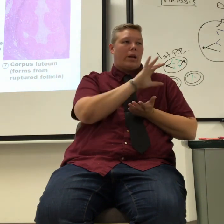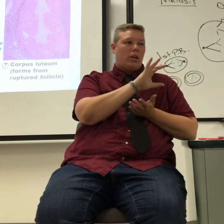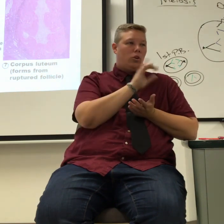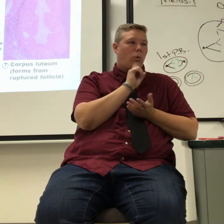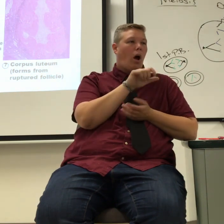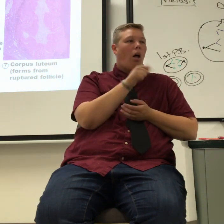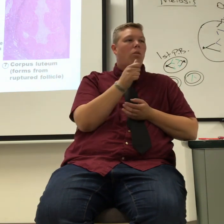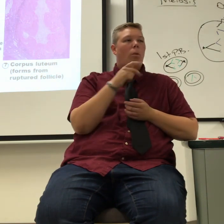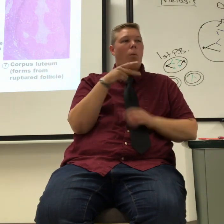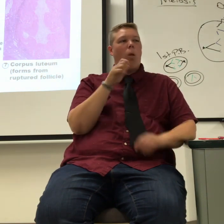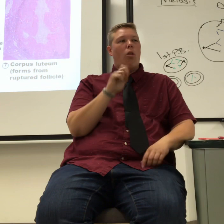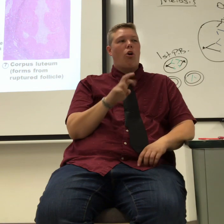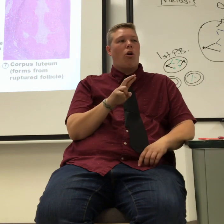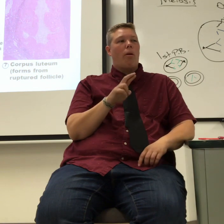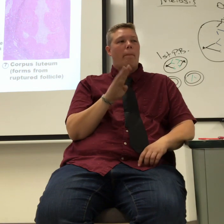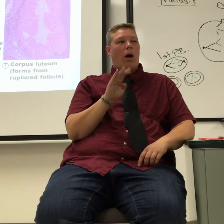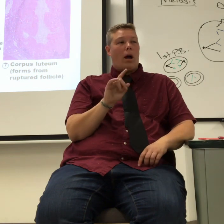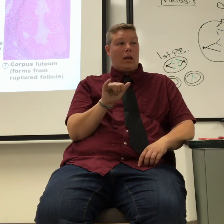other half went to